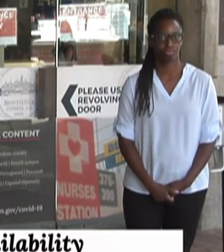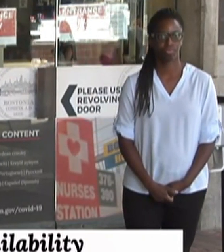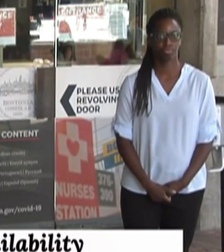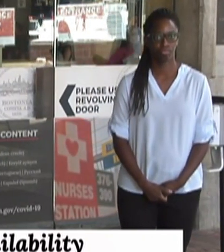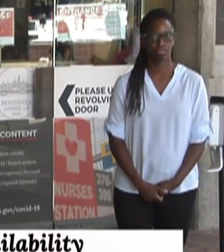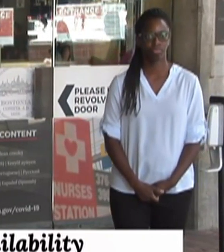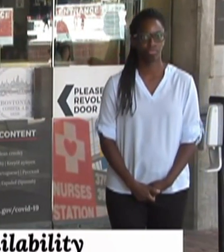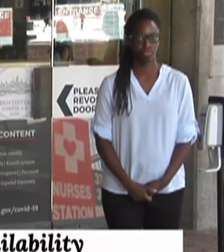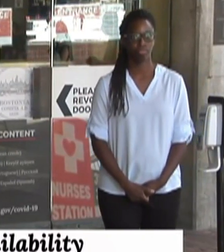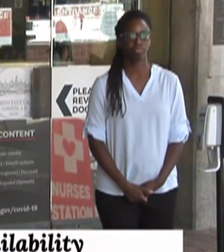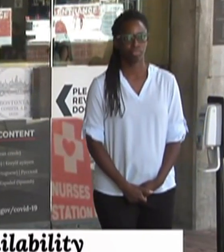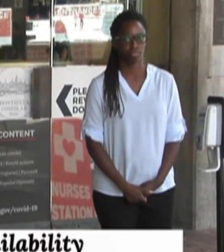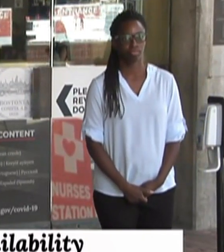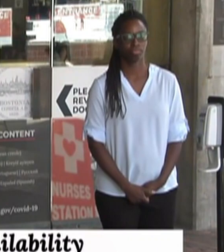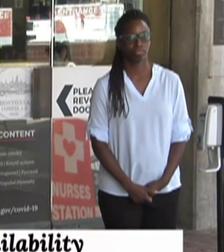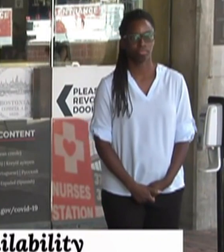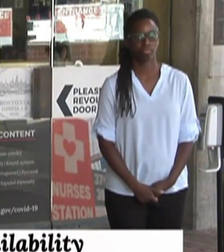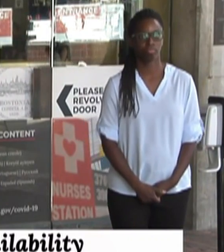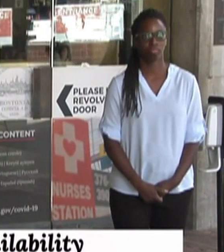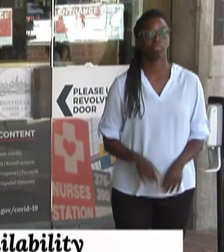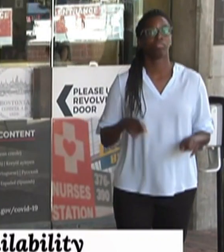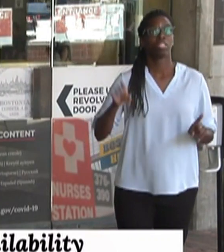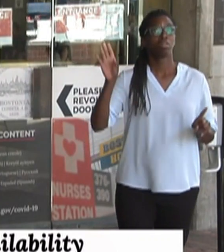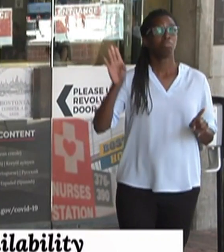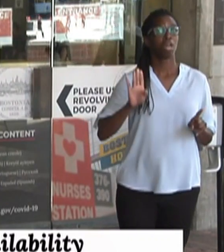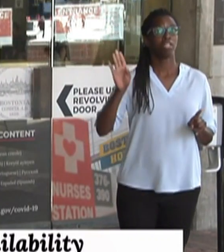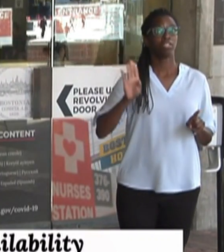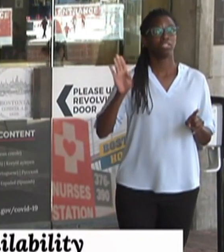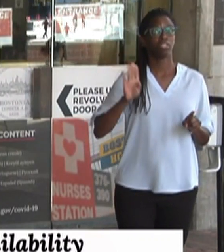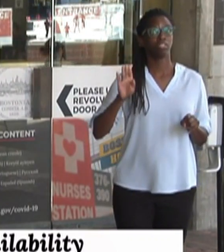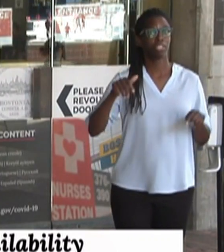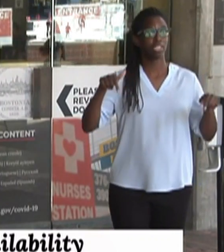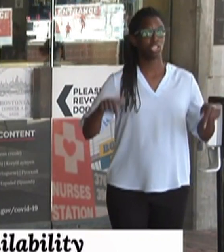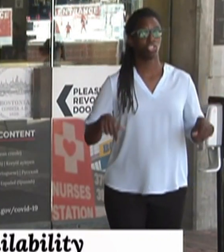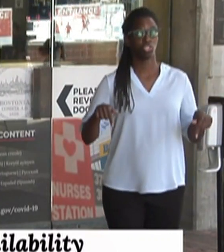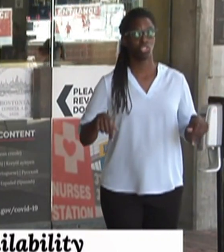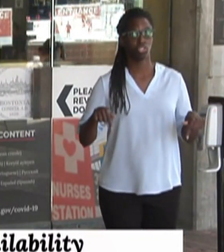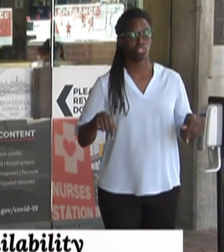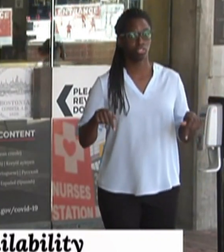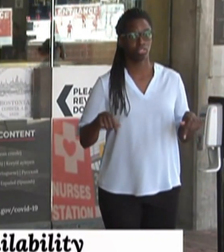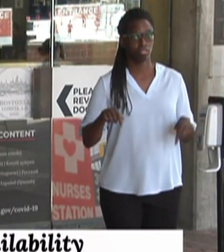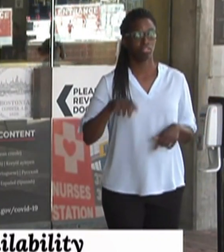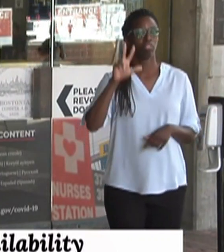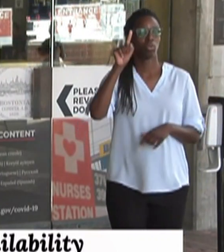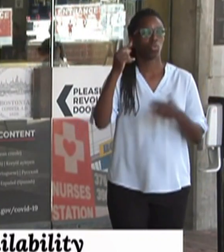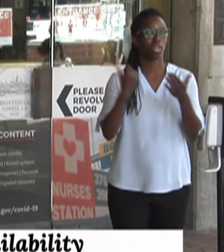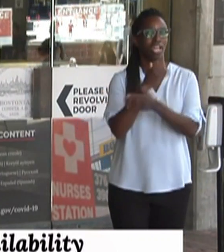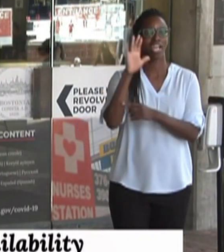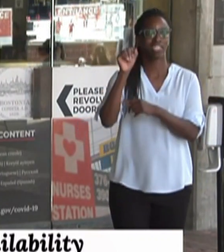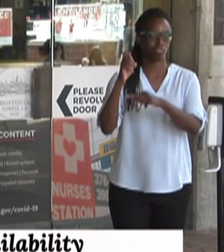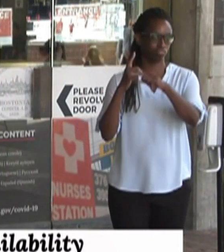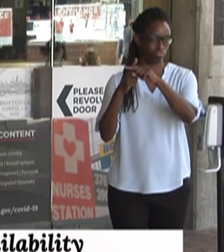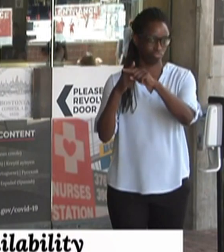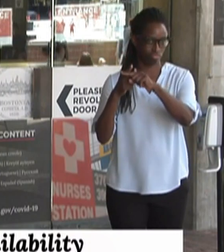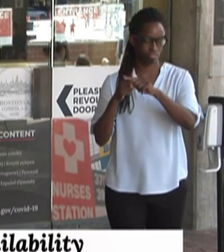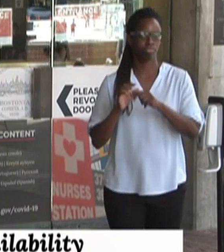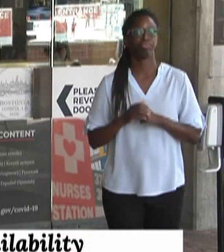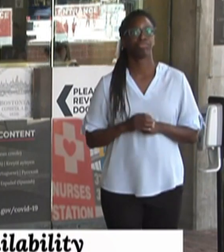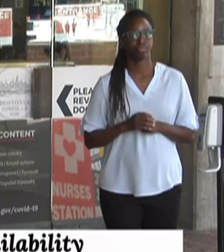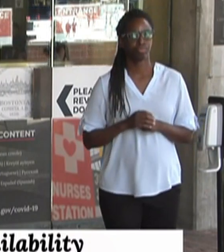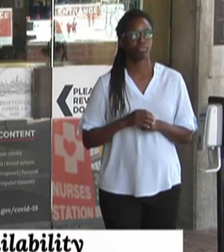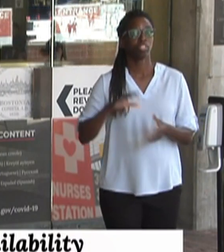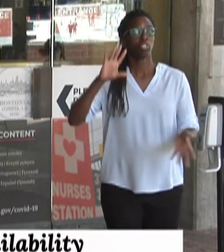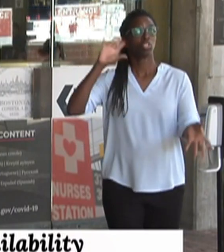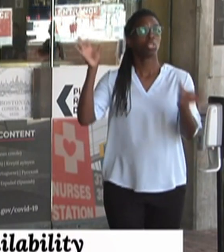Boston, and there were 4 new deaths yesterday, bringing the total 752. And as always, our